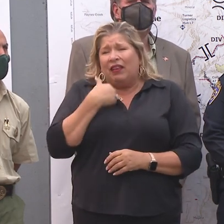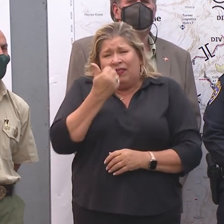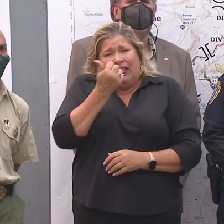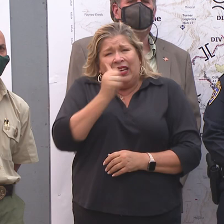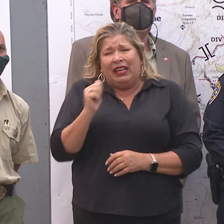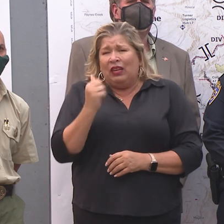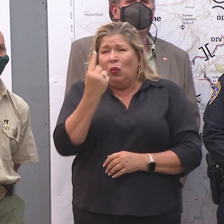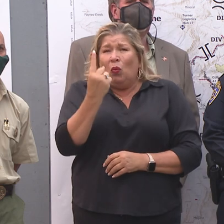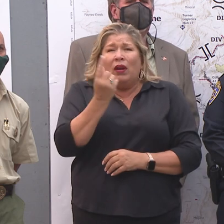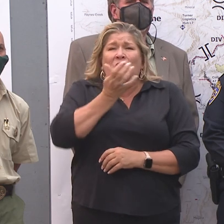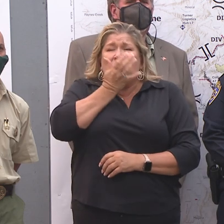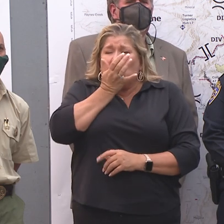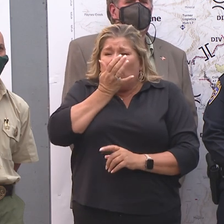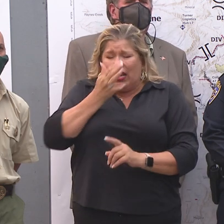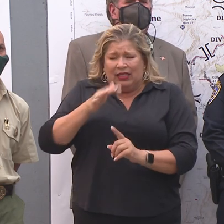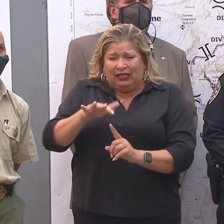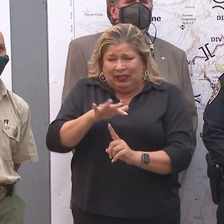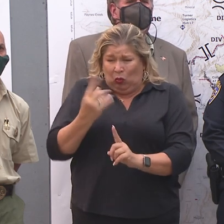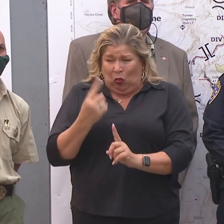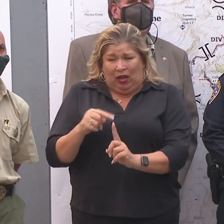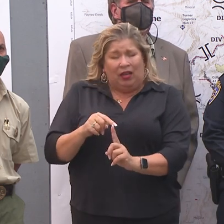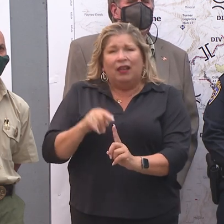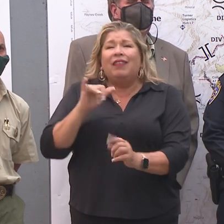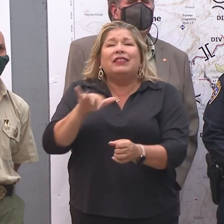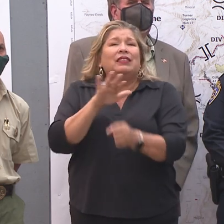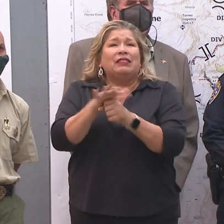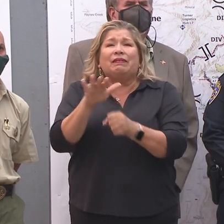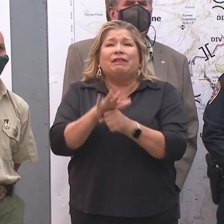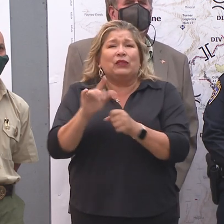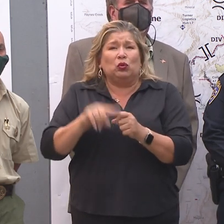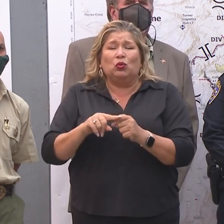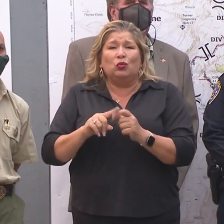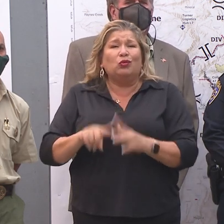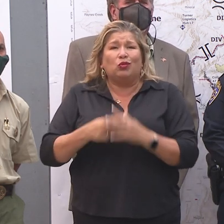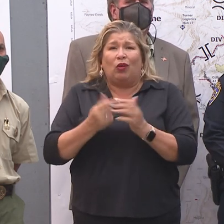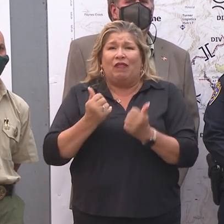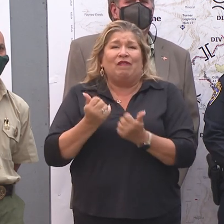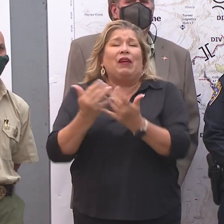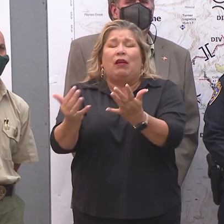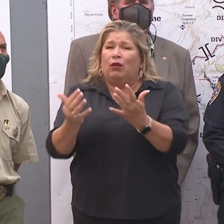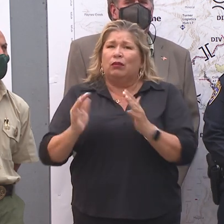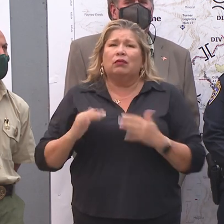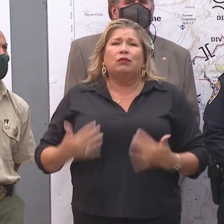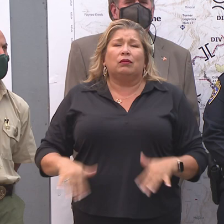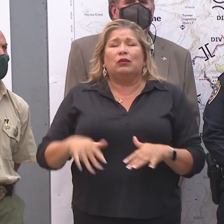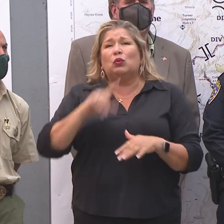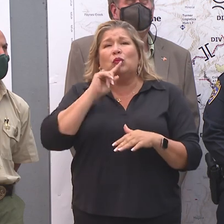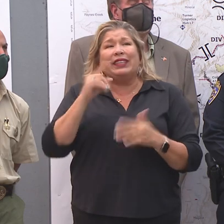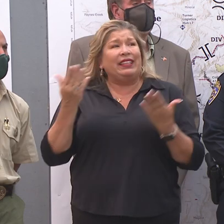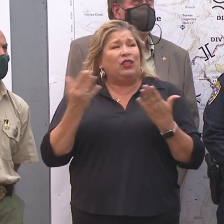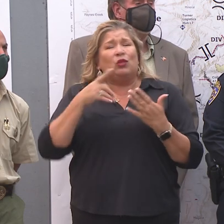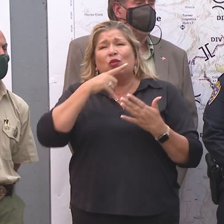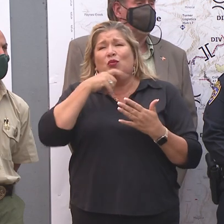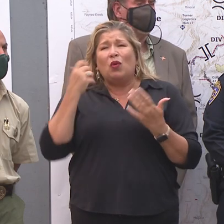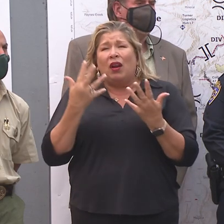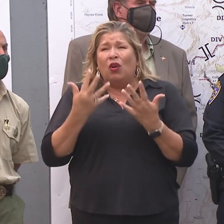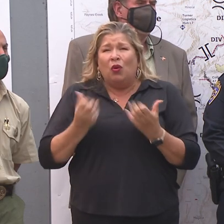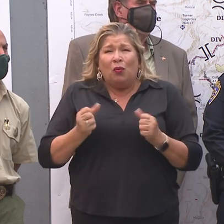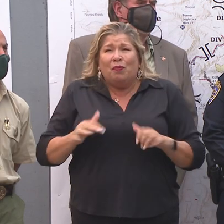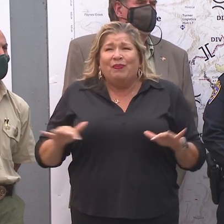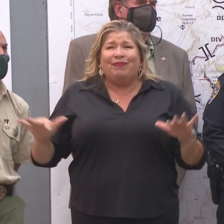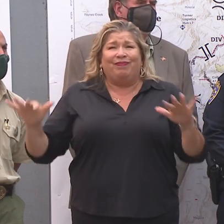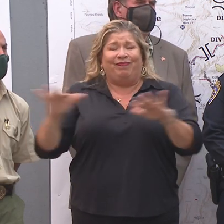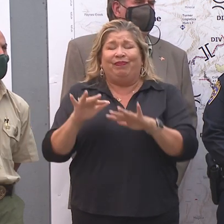a blade of grass near you, that is enough to start a fire these days. It is so dry. And the way we've